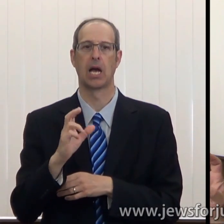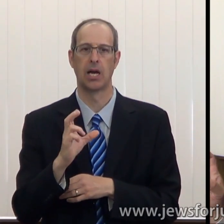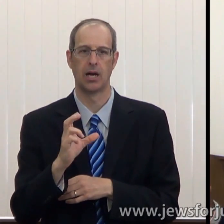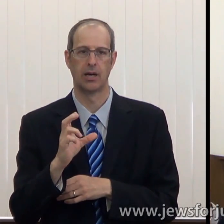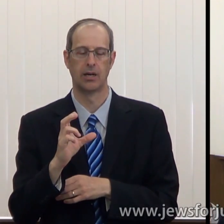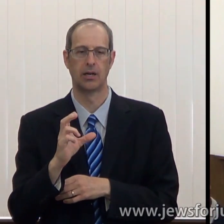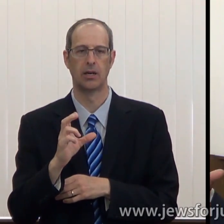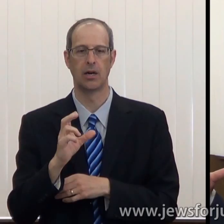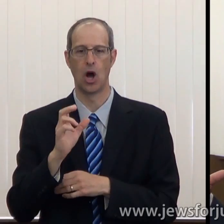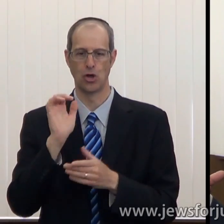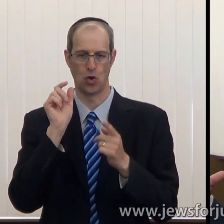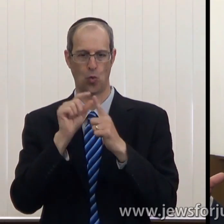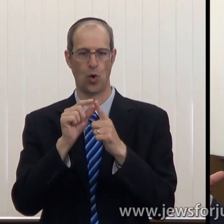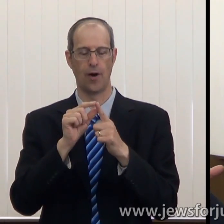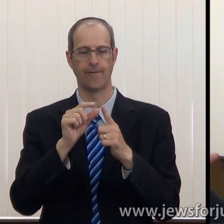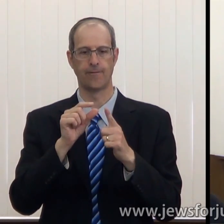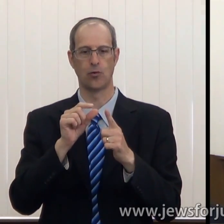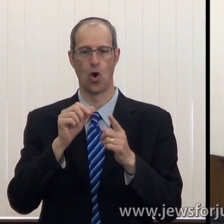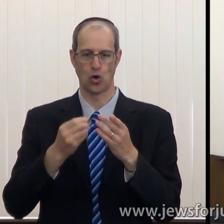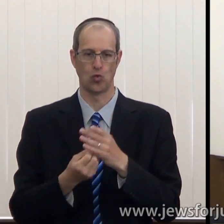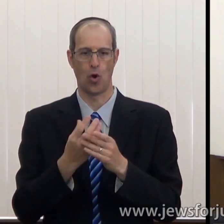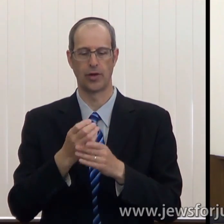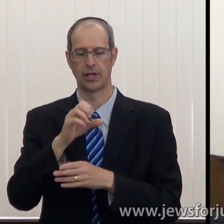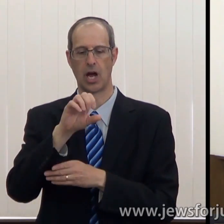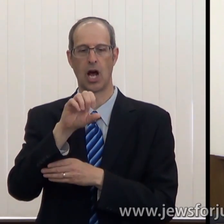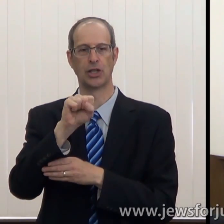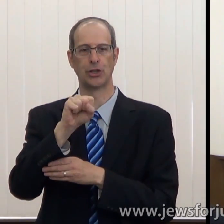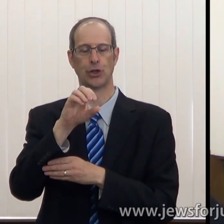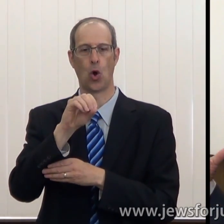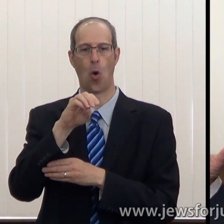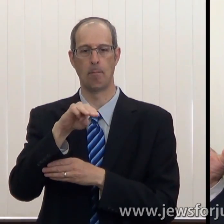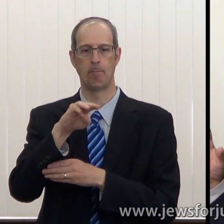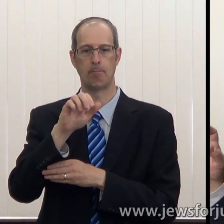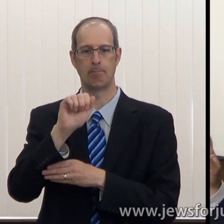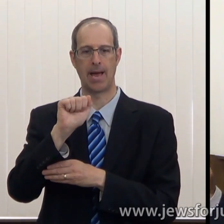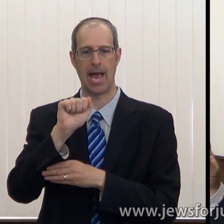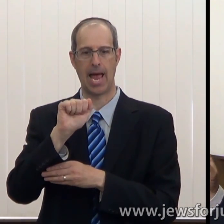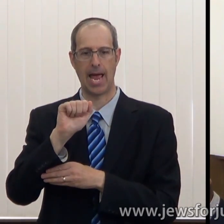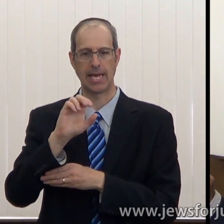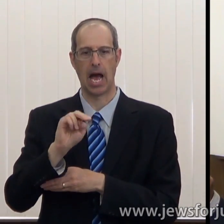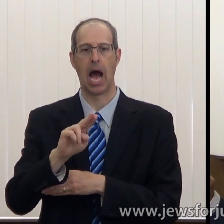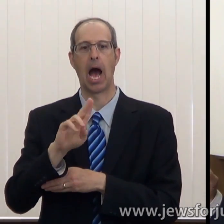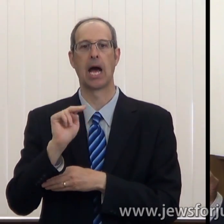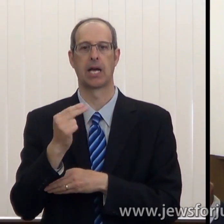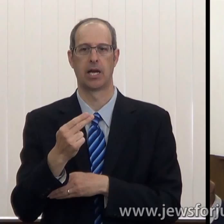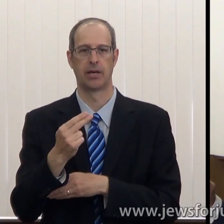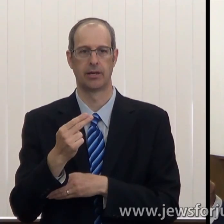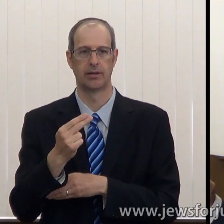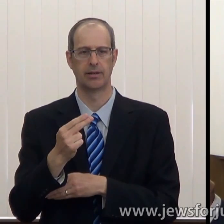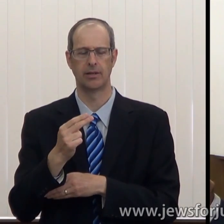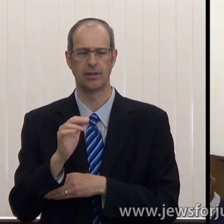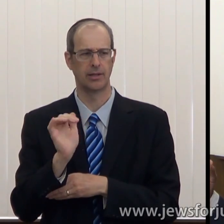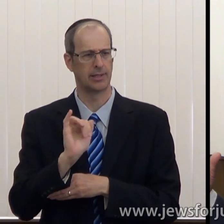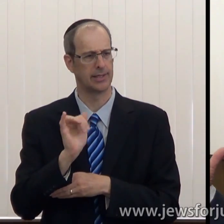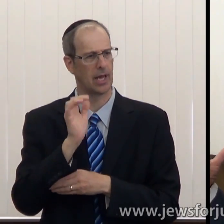for growth is tzomeach. And it sounds very much like the